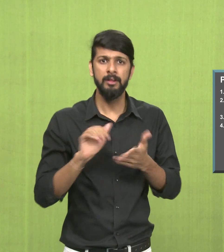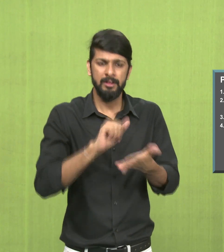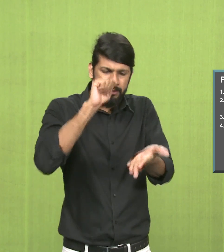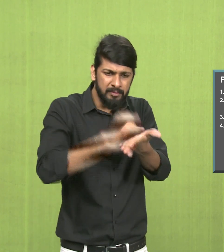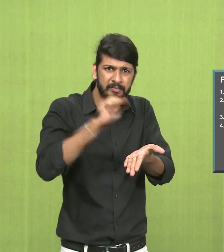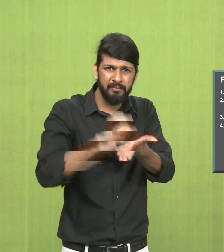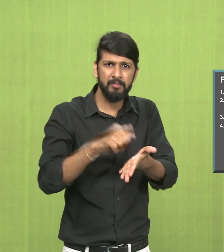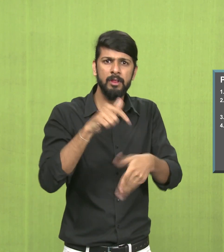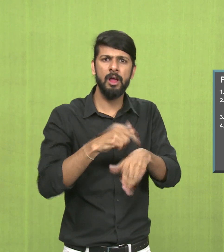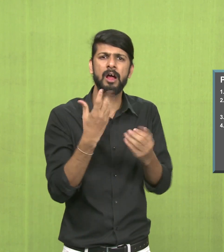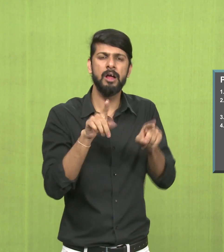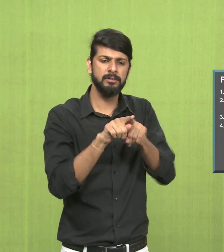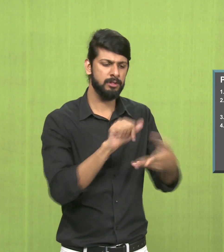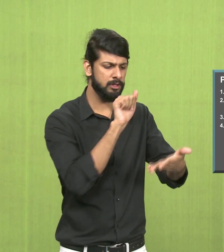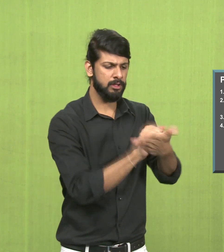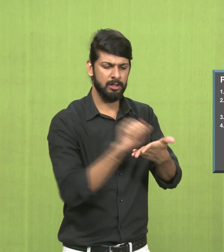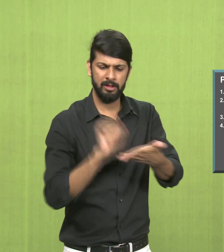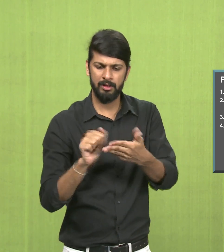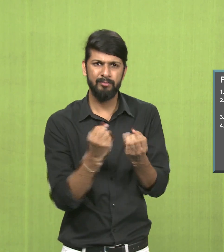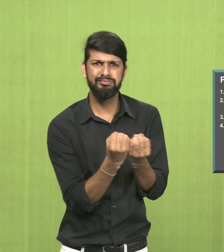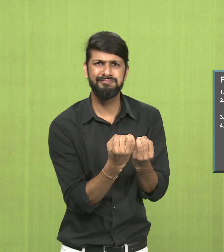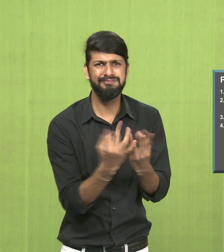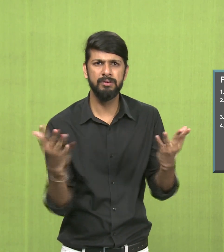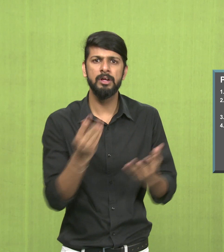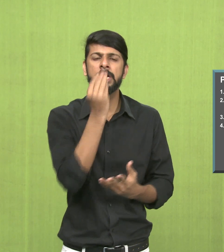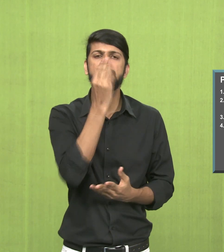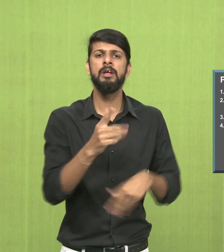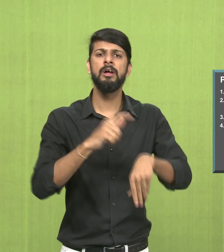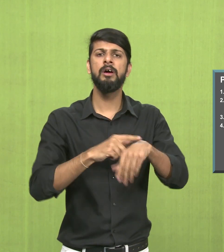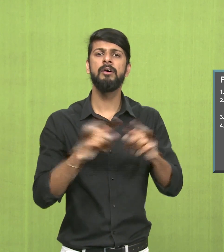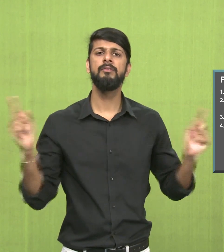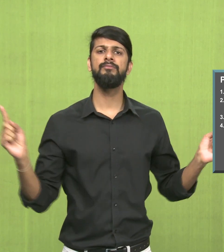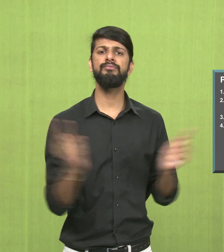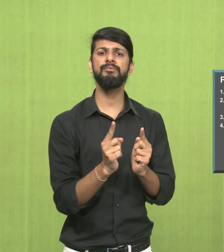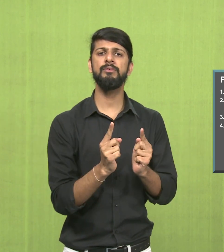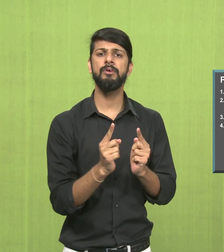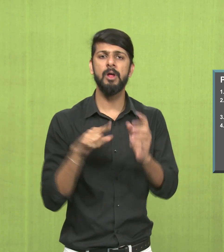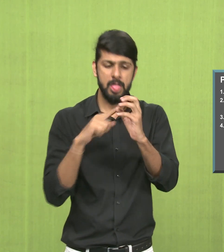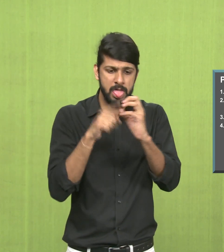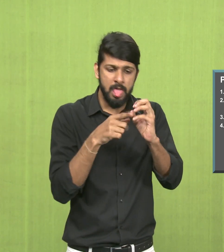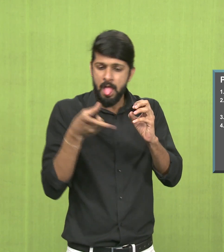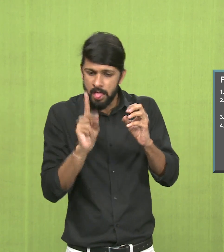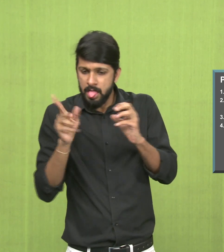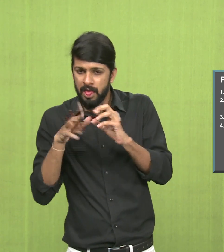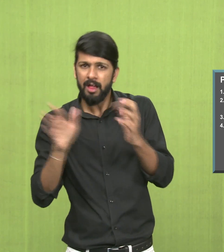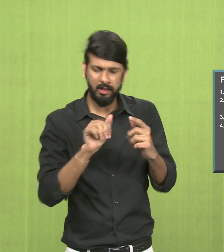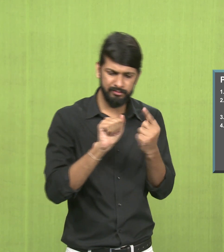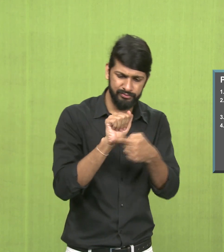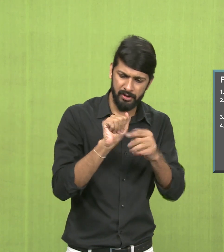B, many copies can be made in a very short time. So, the impressions, you just need, since the block, the design is ready, you